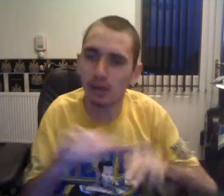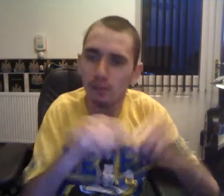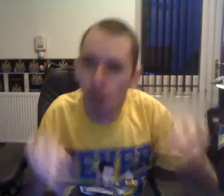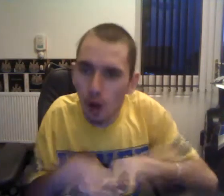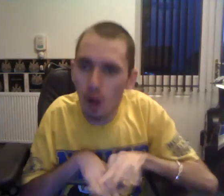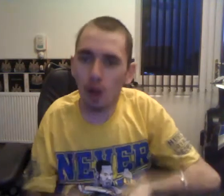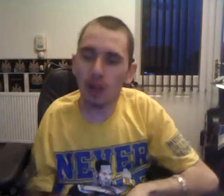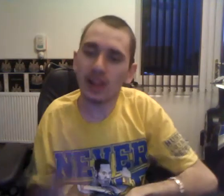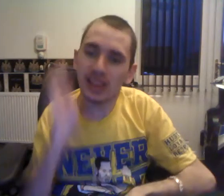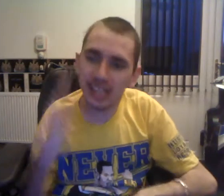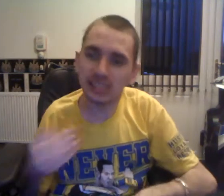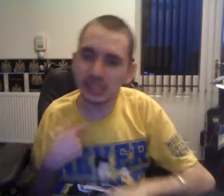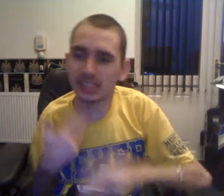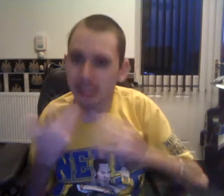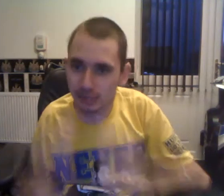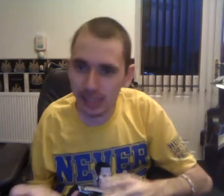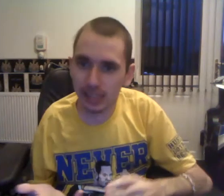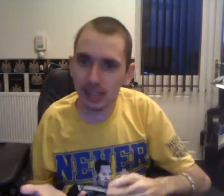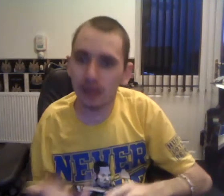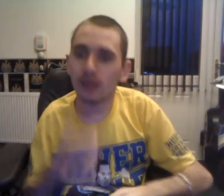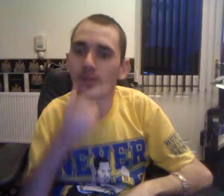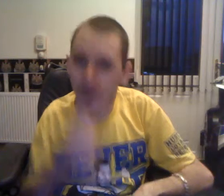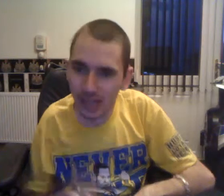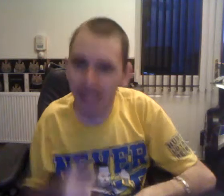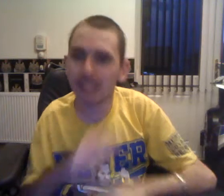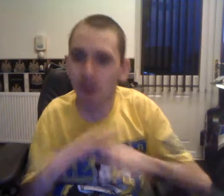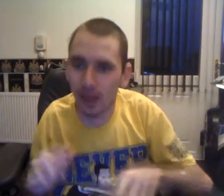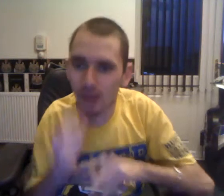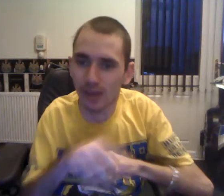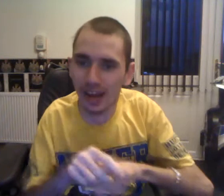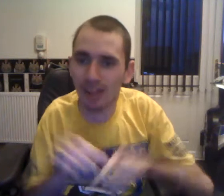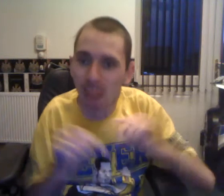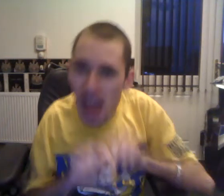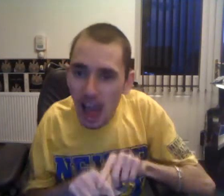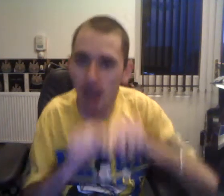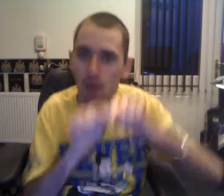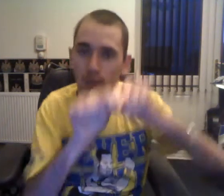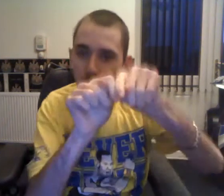Listen to me, please don't be in the pool.